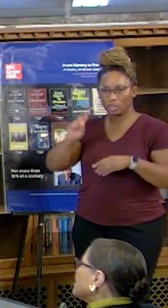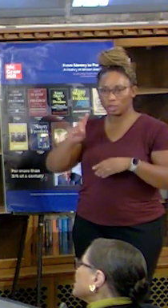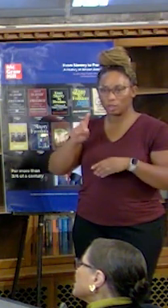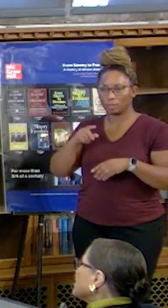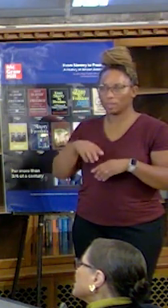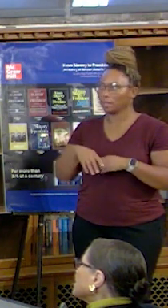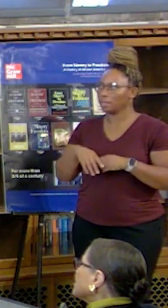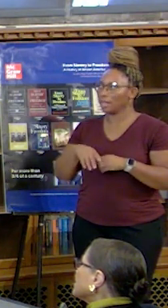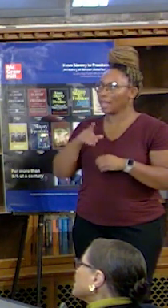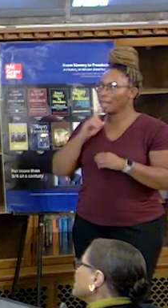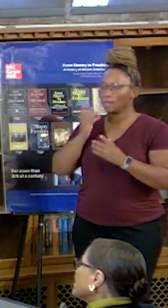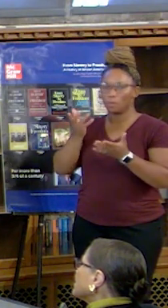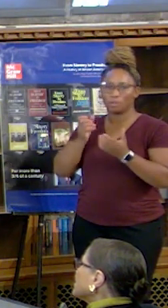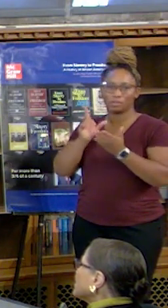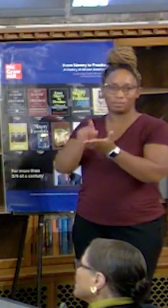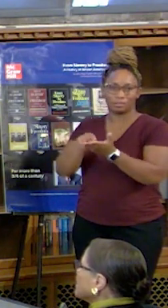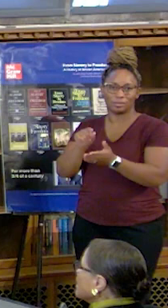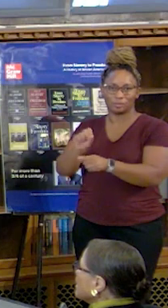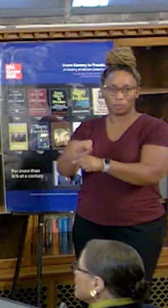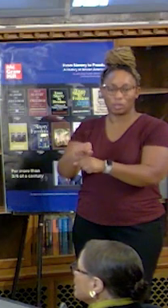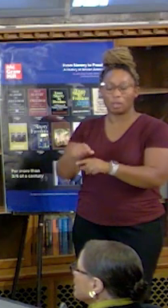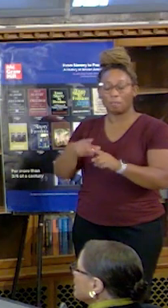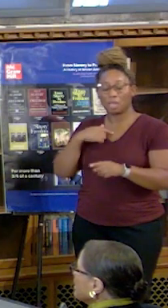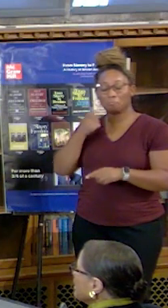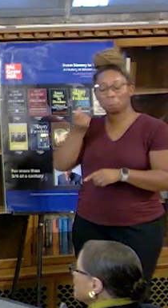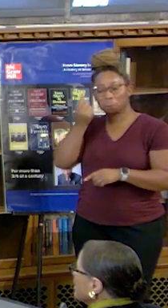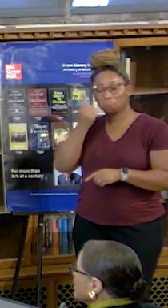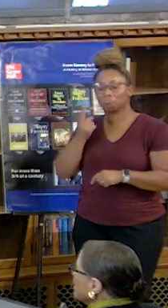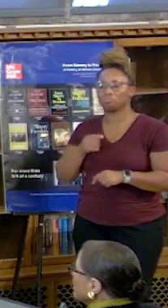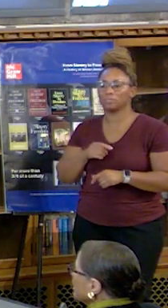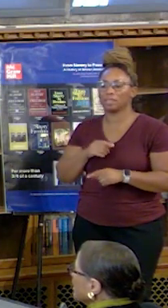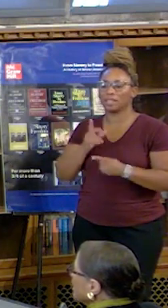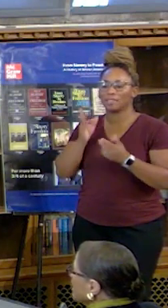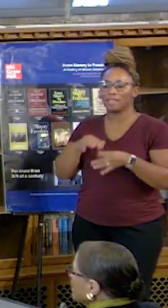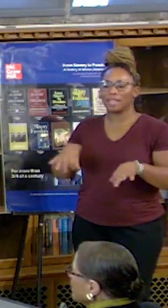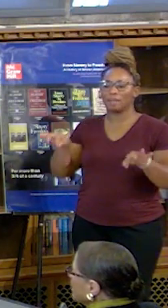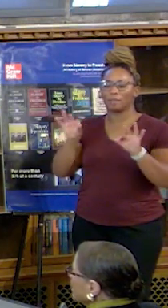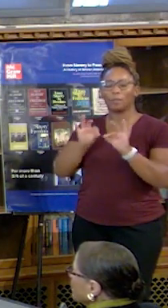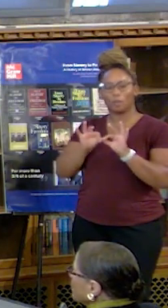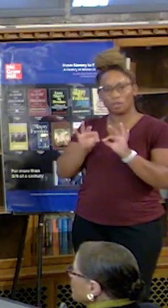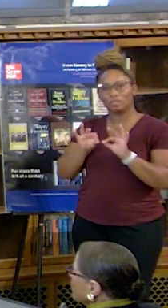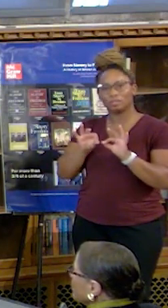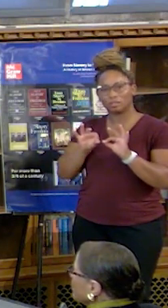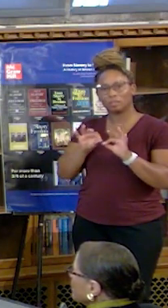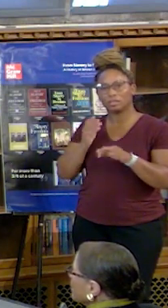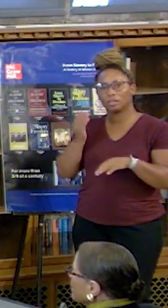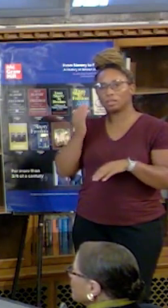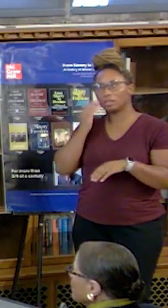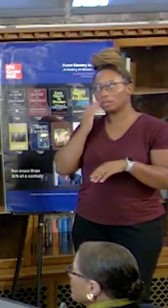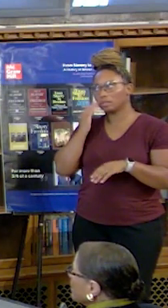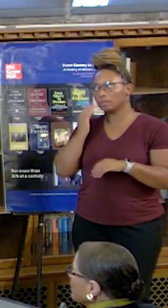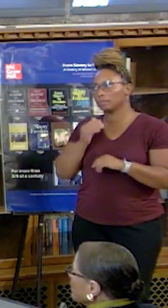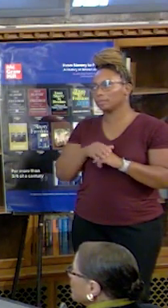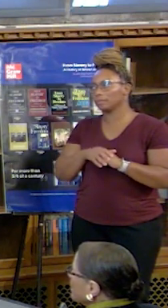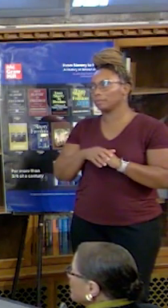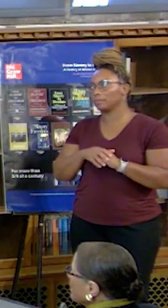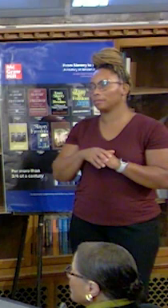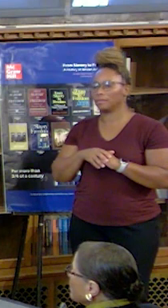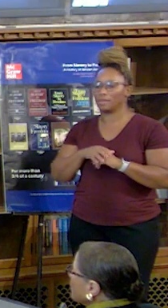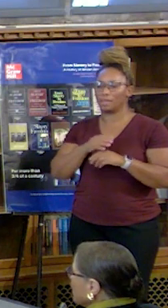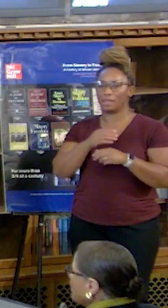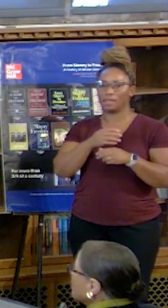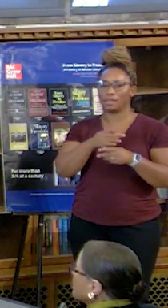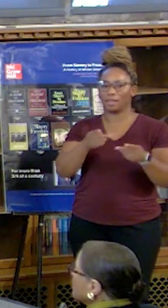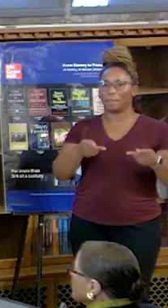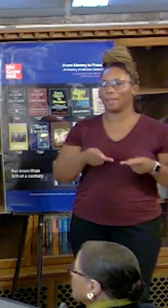resarch work uh but he understands that importance of knowing uh